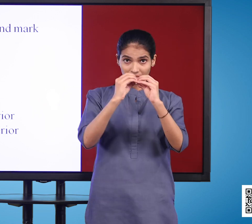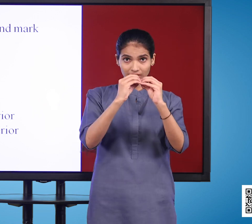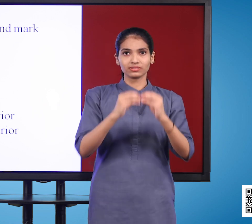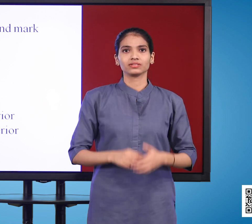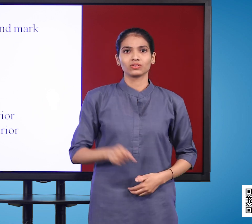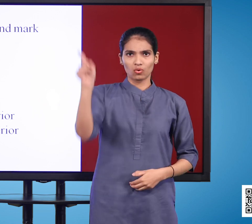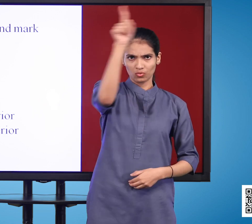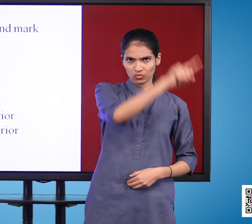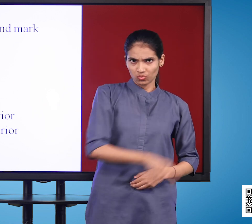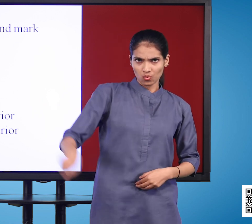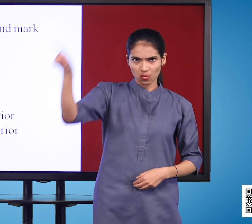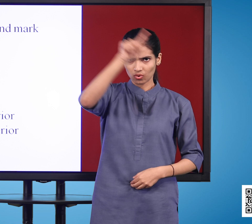B. A radius.